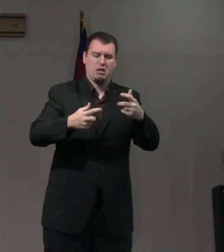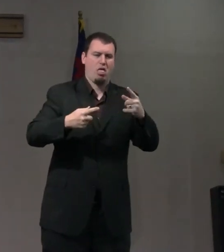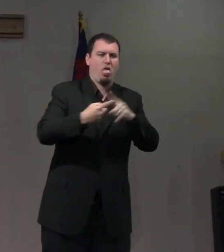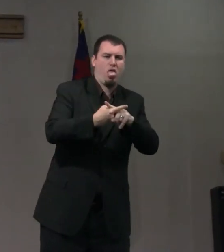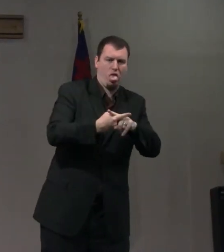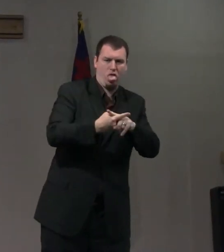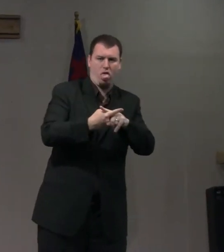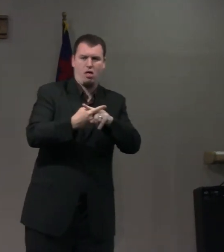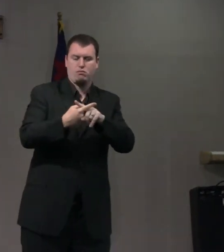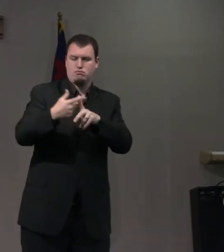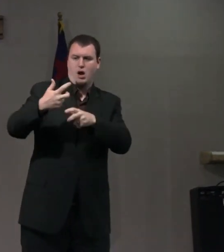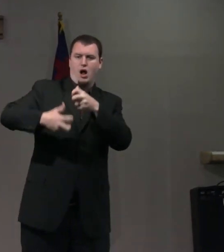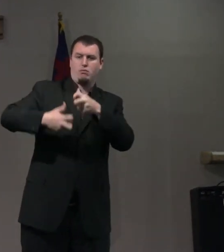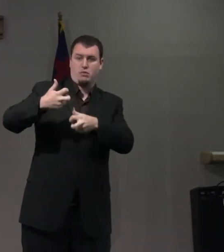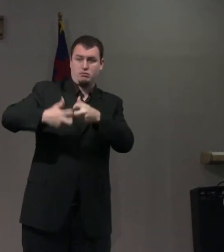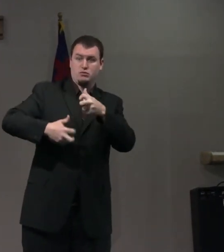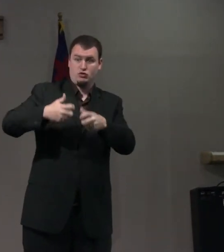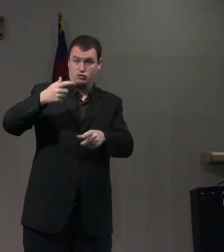confrontation, problems,